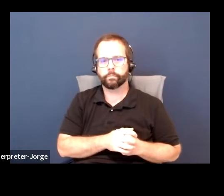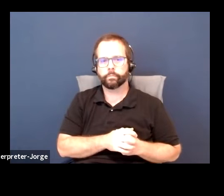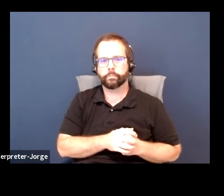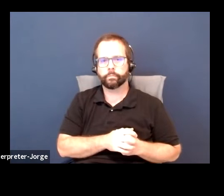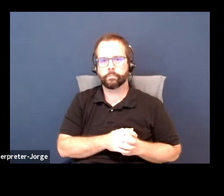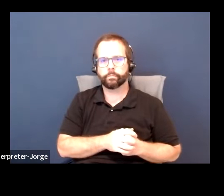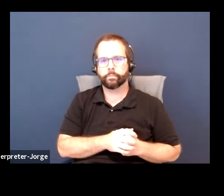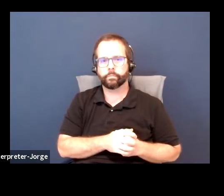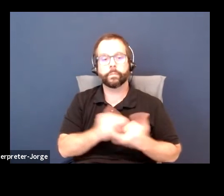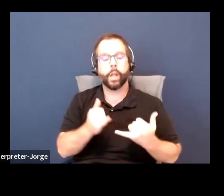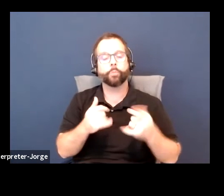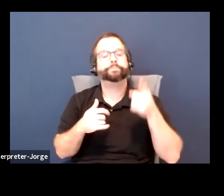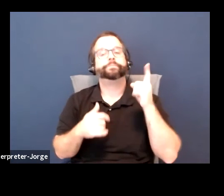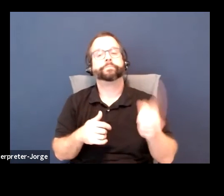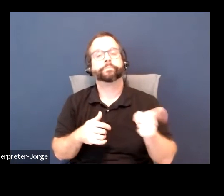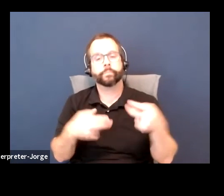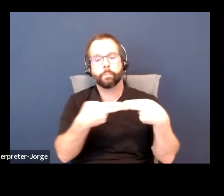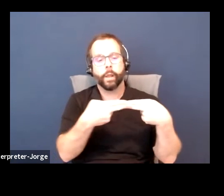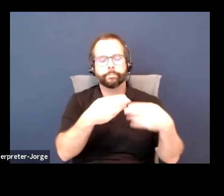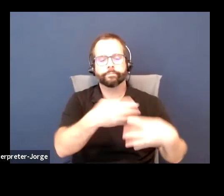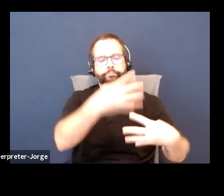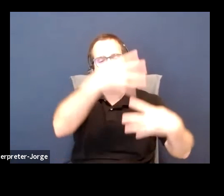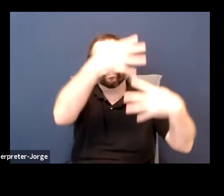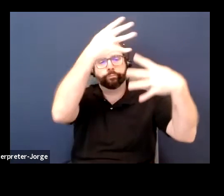We'll scroll on down to the